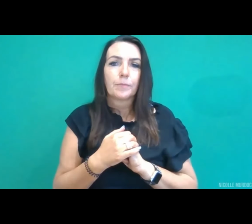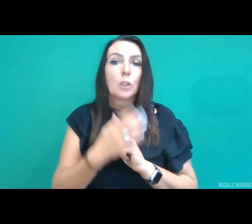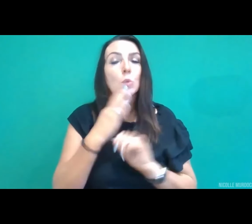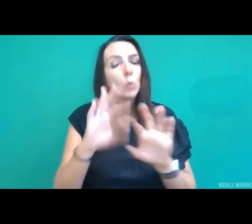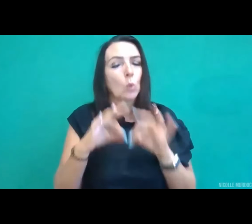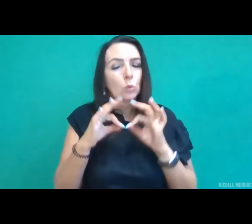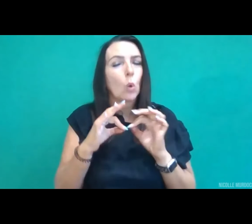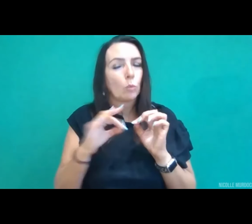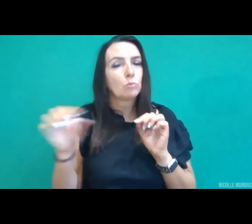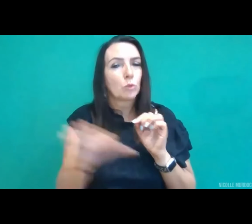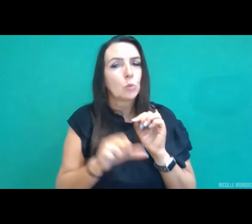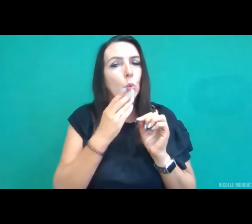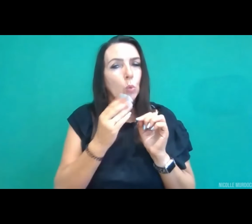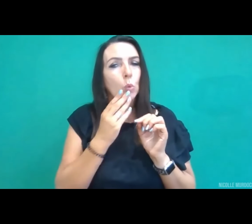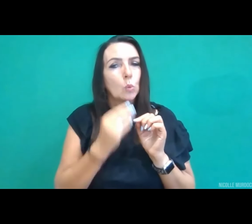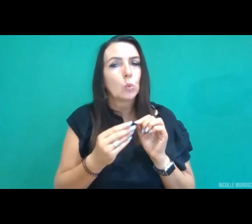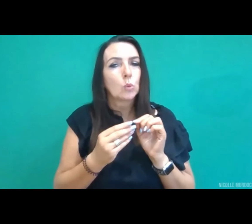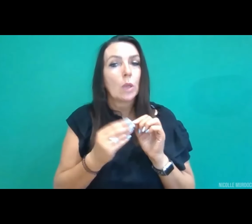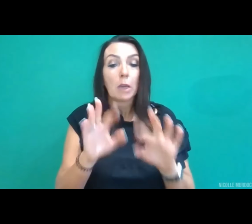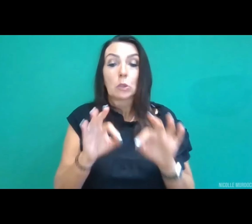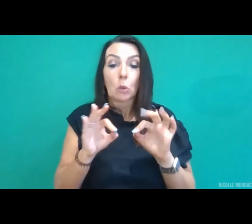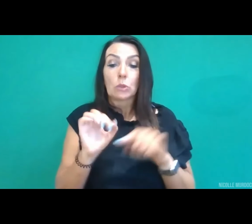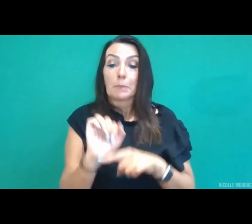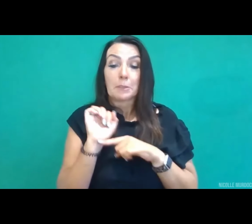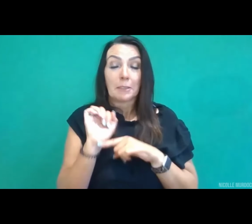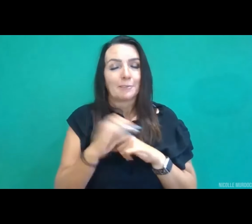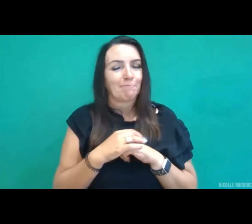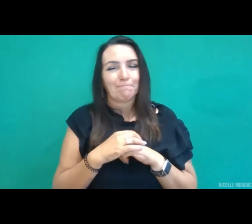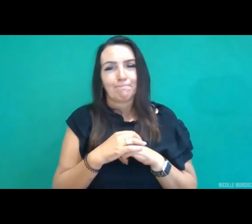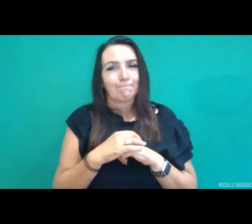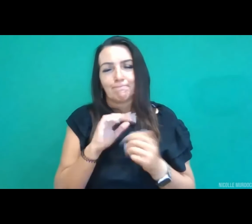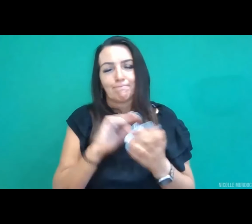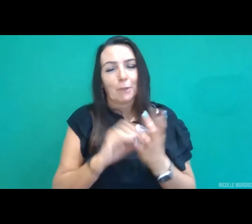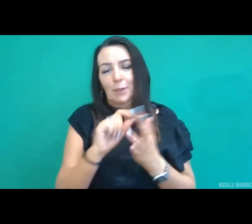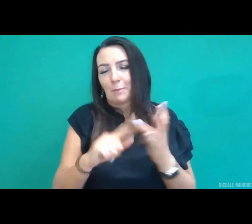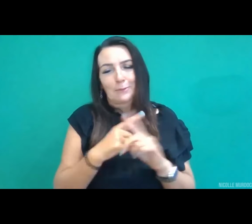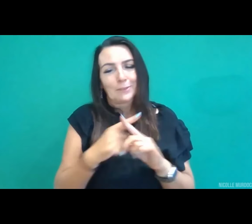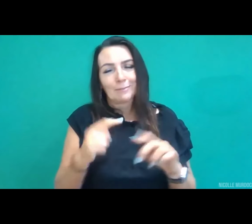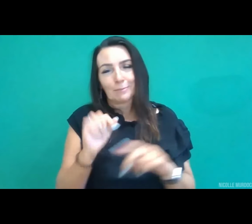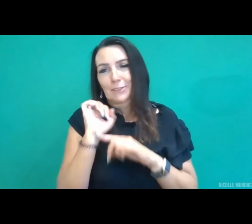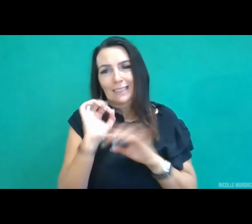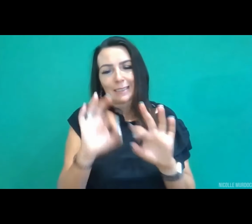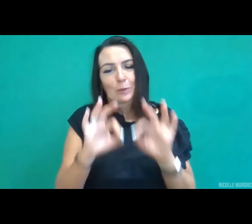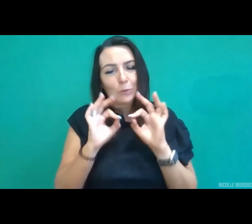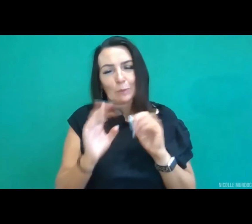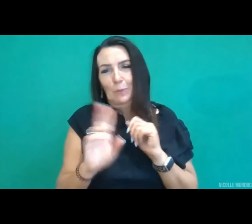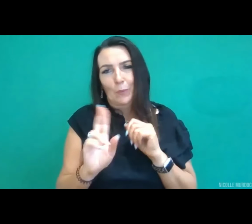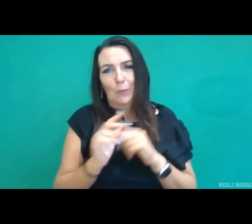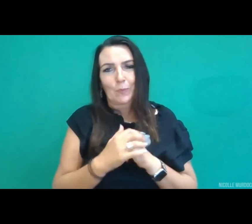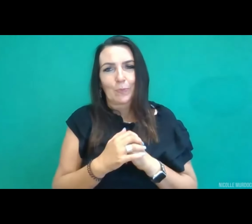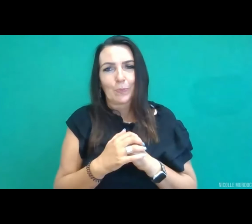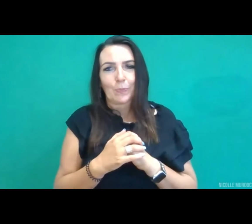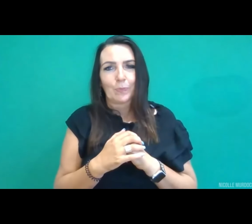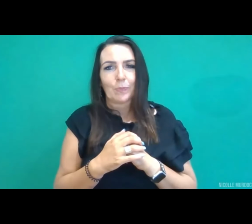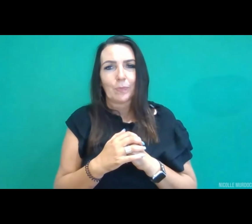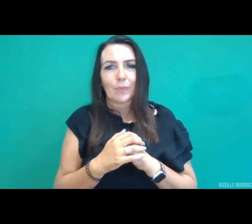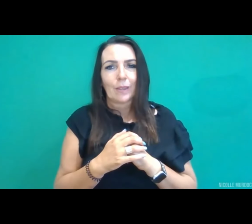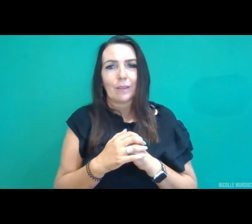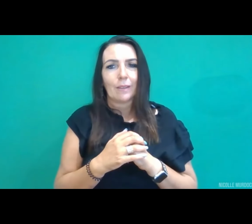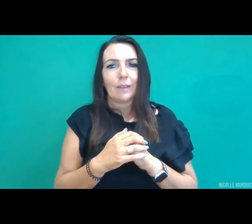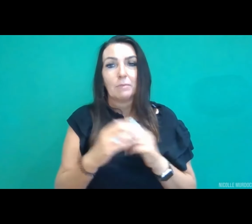but condoms will not protect you from monkeypox. And we will also in terms of preventing other STIs